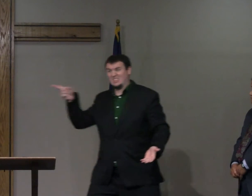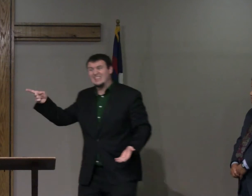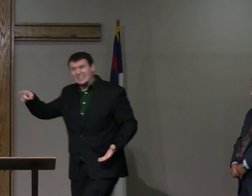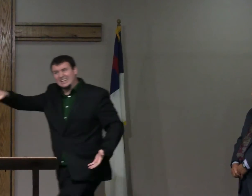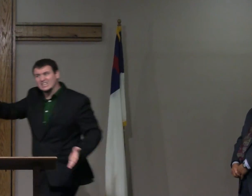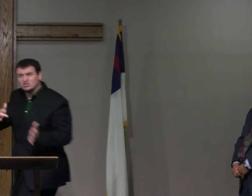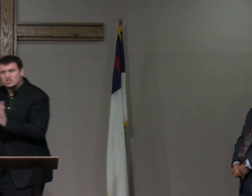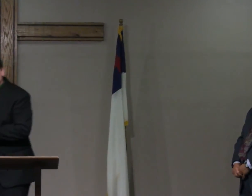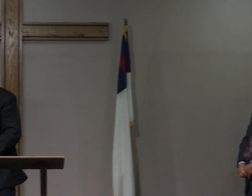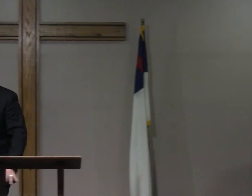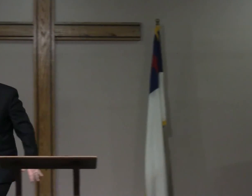That's missions.